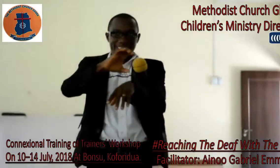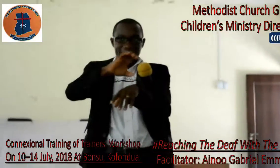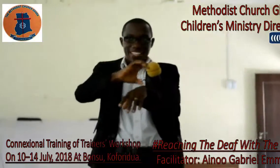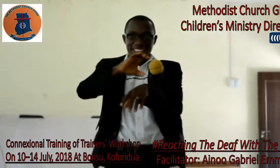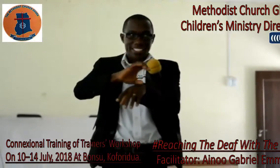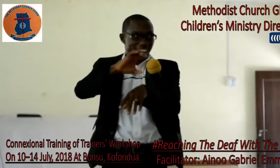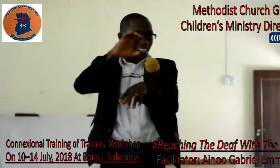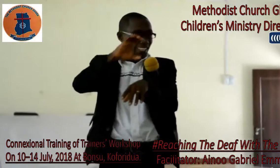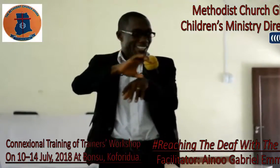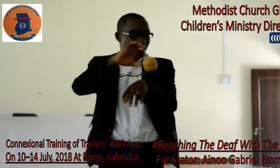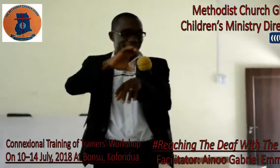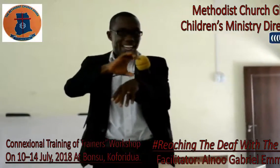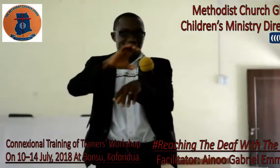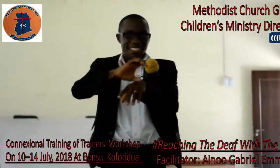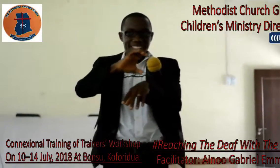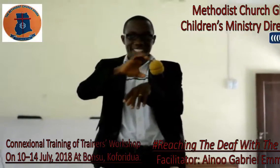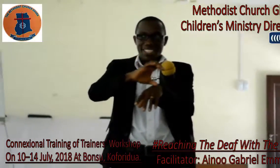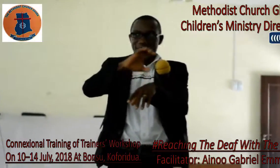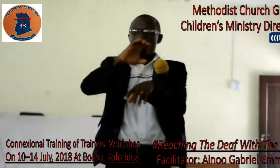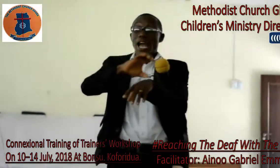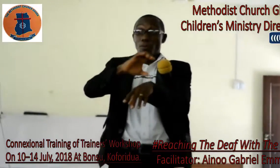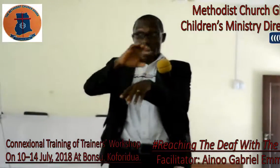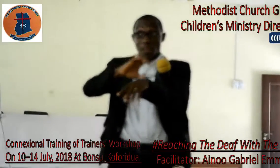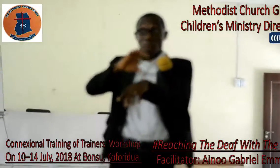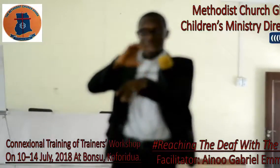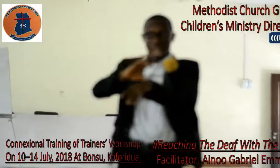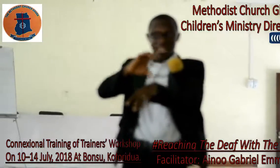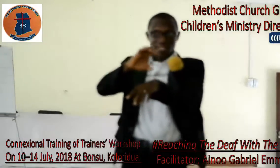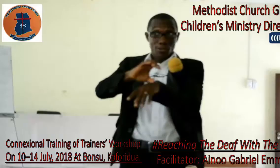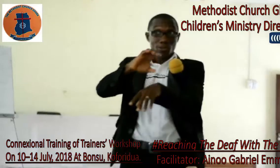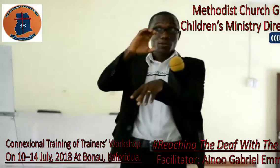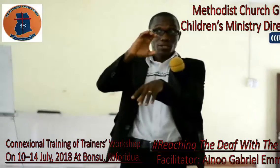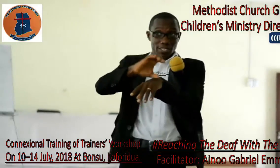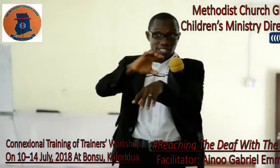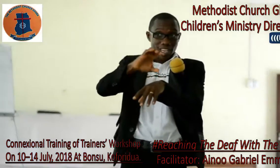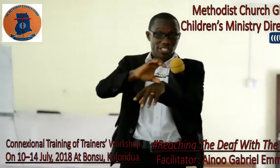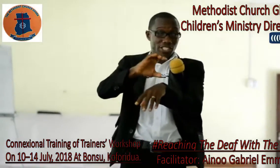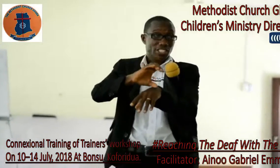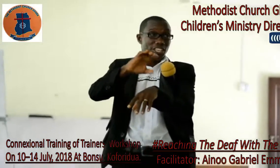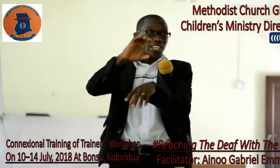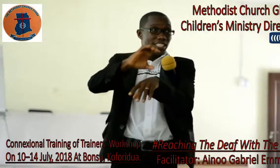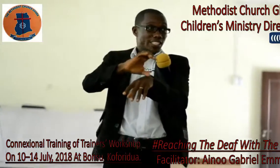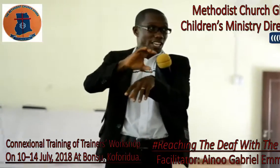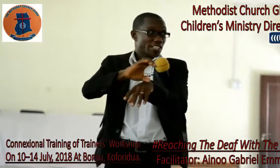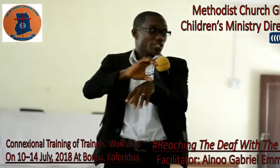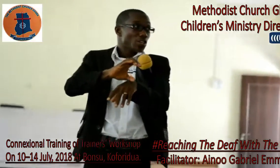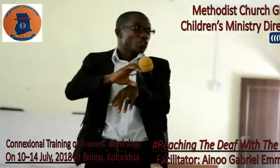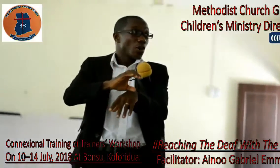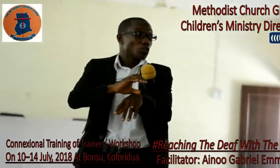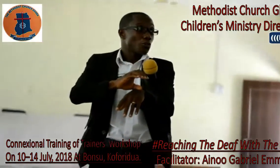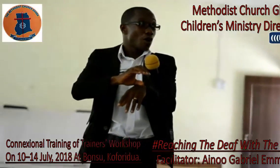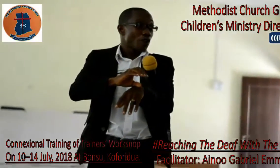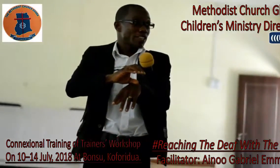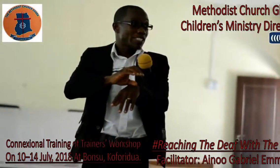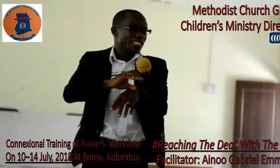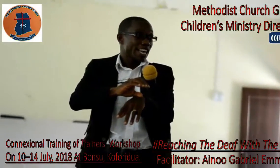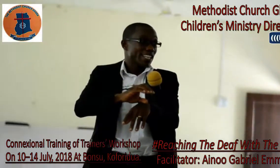Church. Church. Who that one and dominant hand in you? Church. Church. So tomorrow visit church. Let's